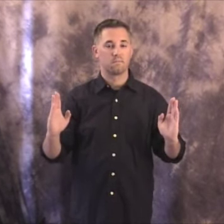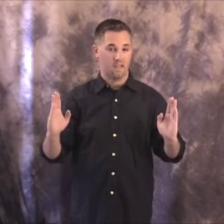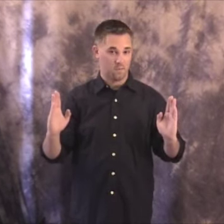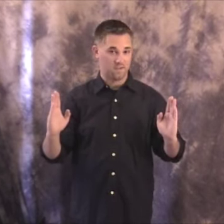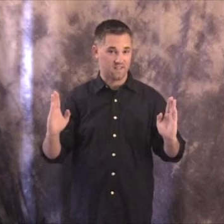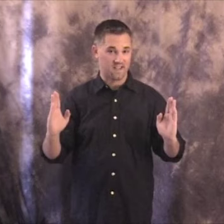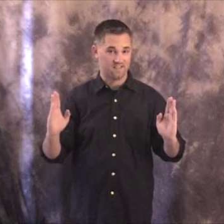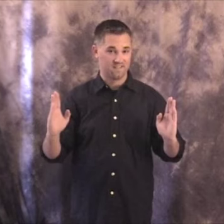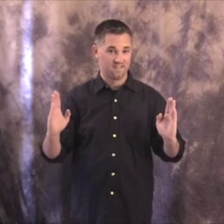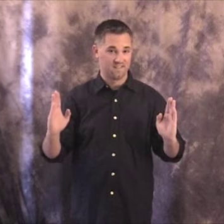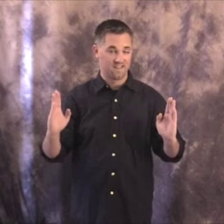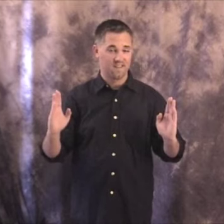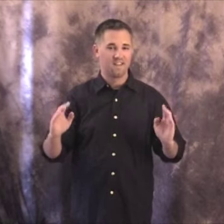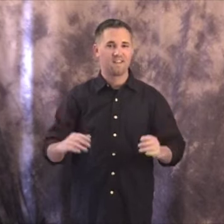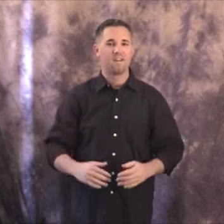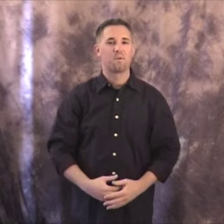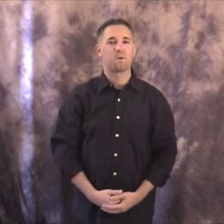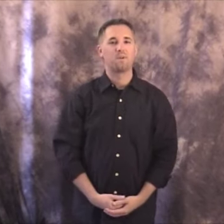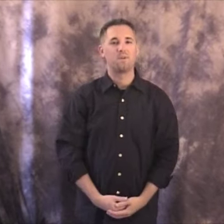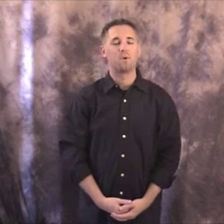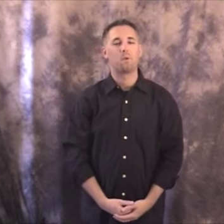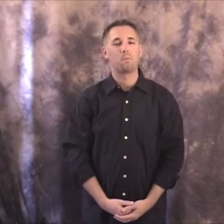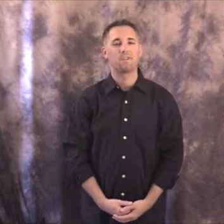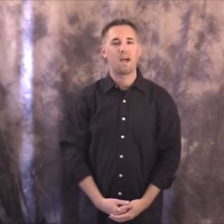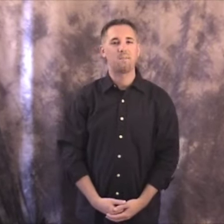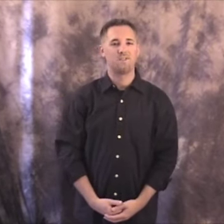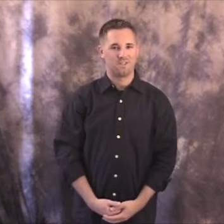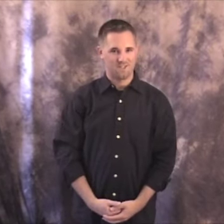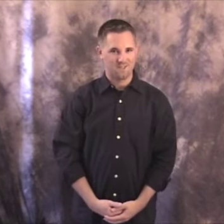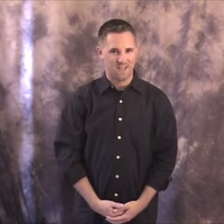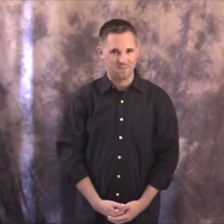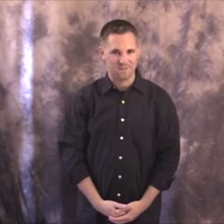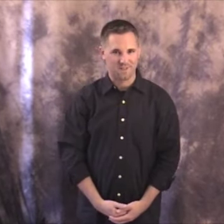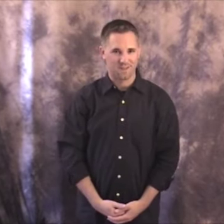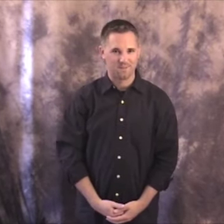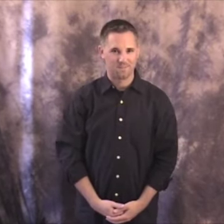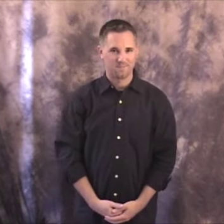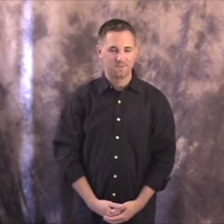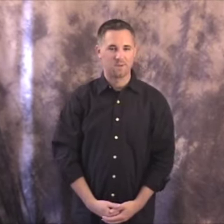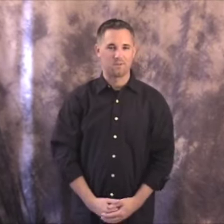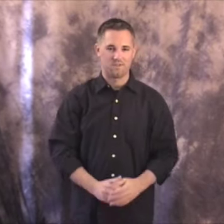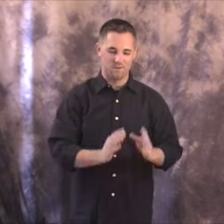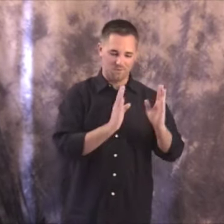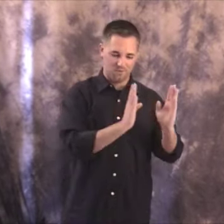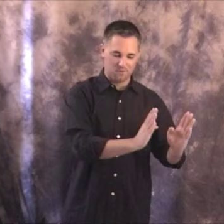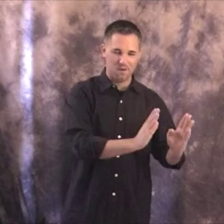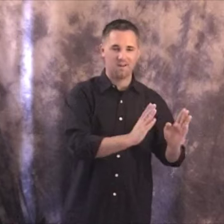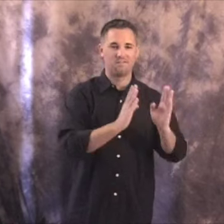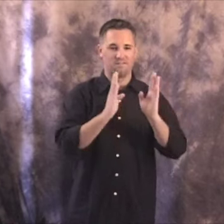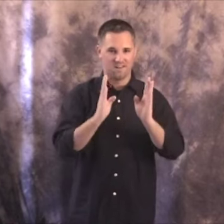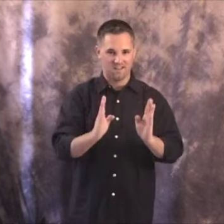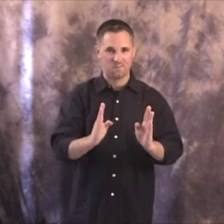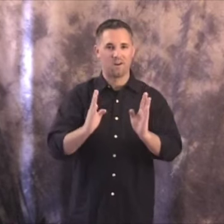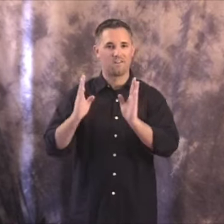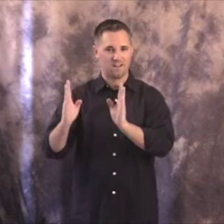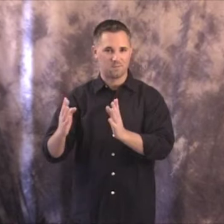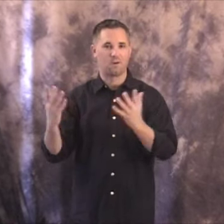How was that? We're going to do it one more time and just in segments again. So we'll just do the first part, the next part, and